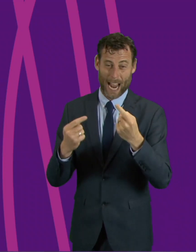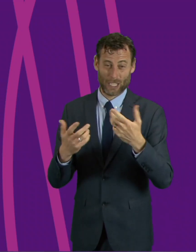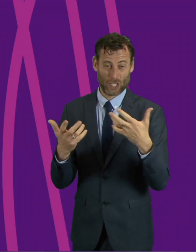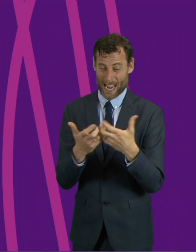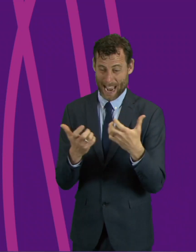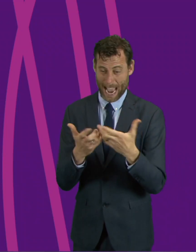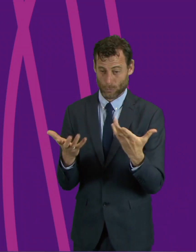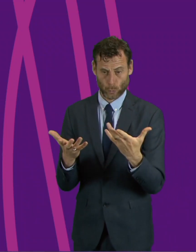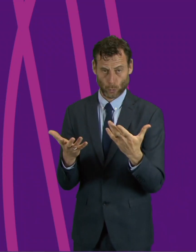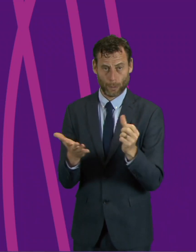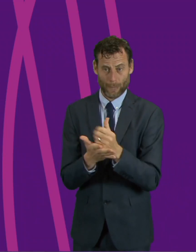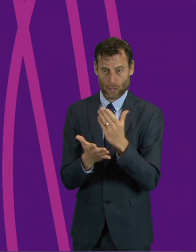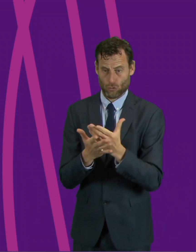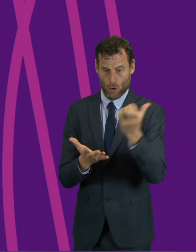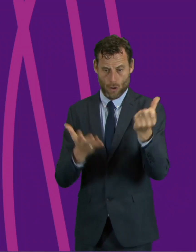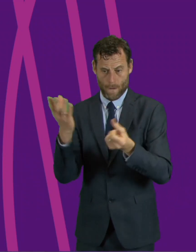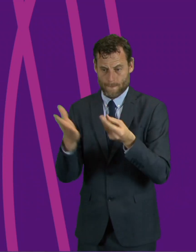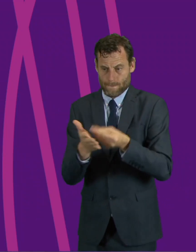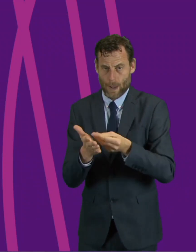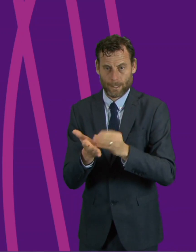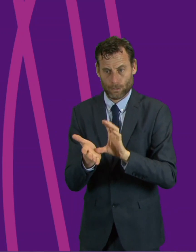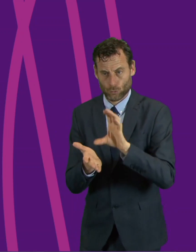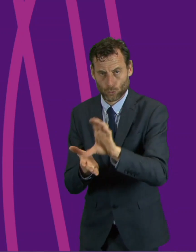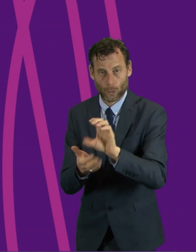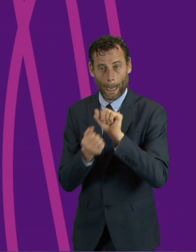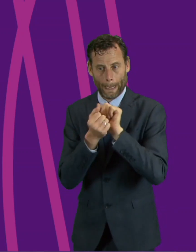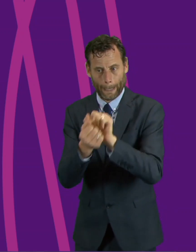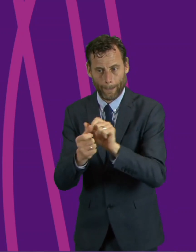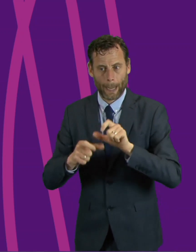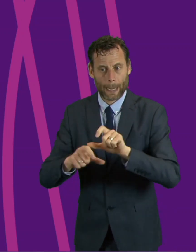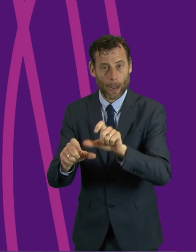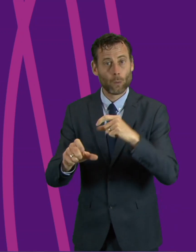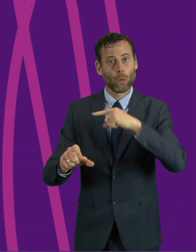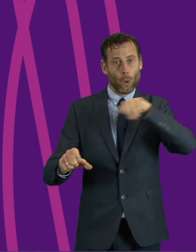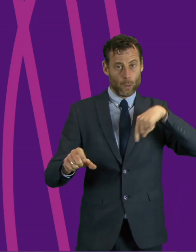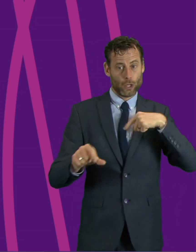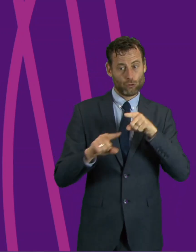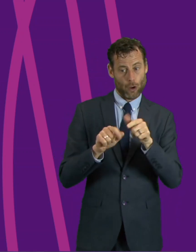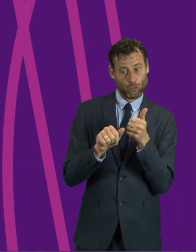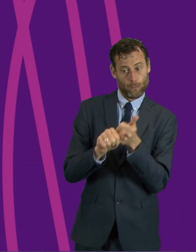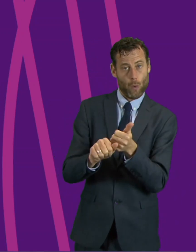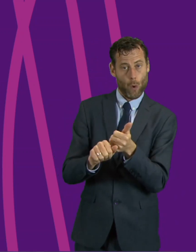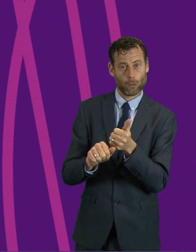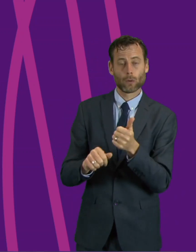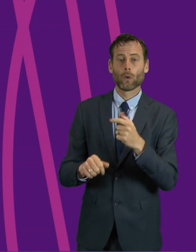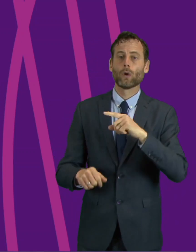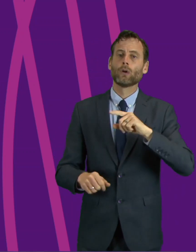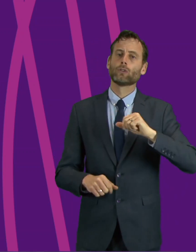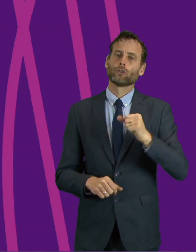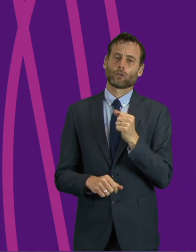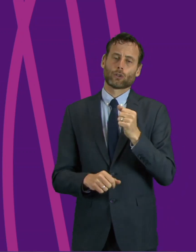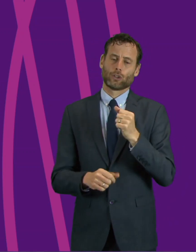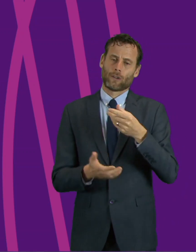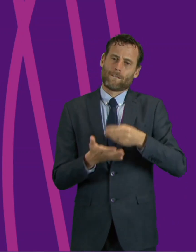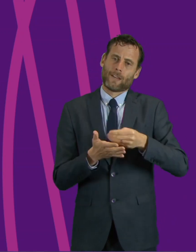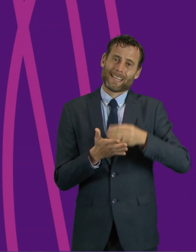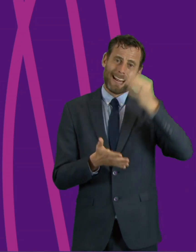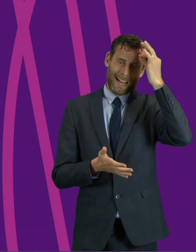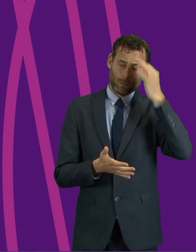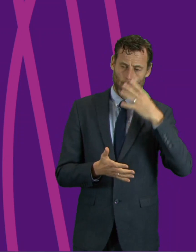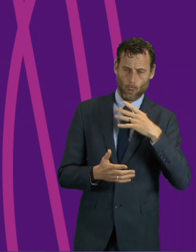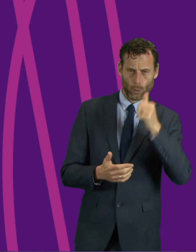giving appropriate support when and where we can. The Scottish Funding Council is working closely with universities to understand their